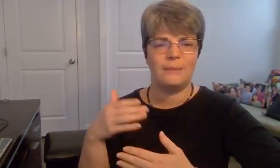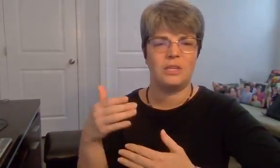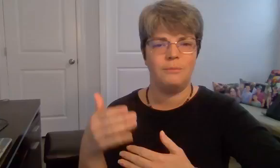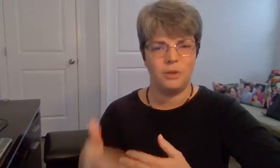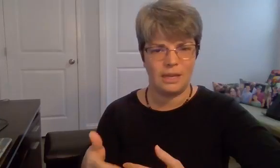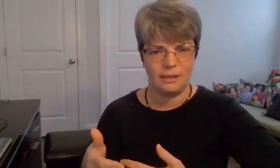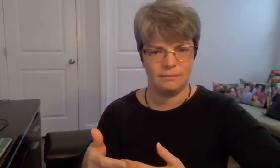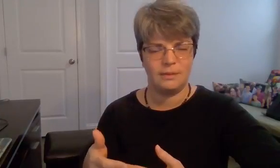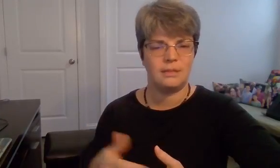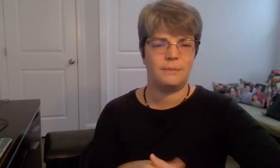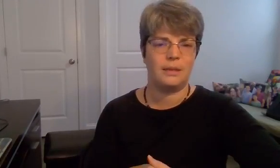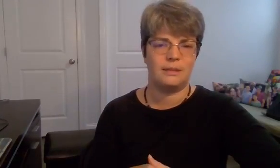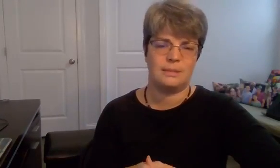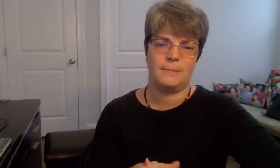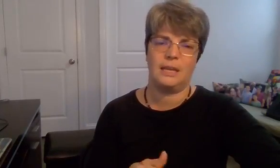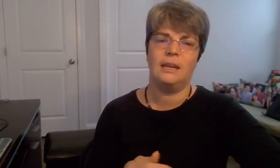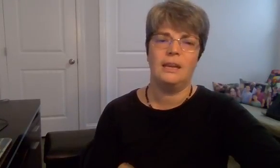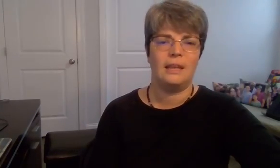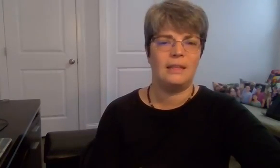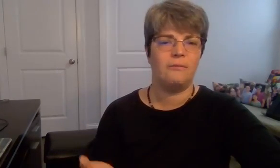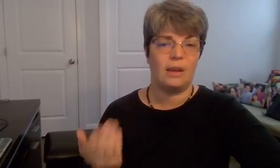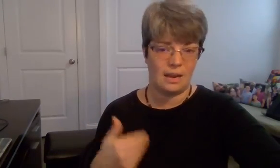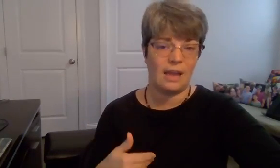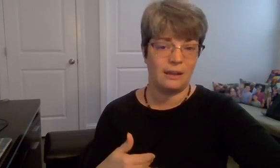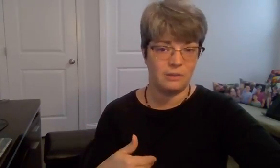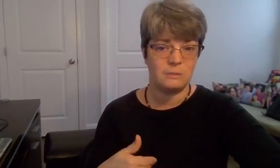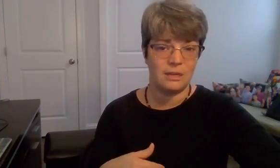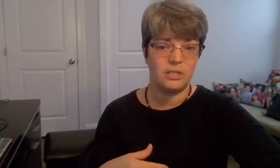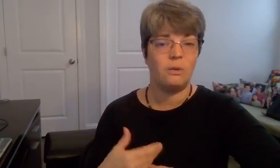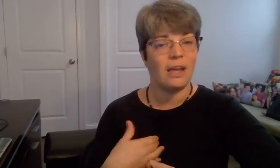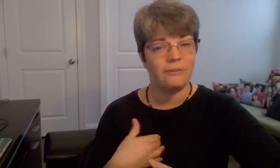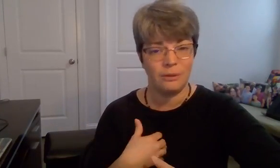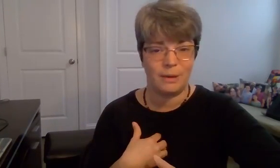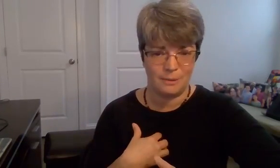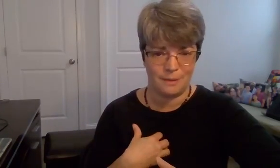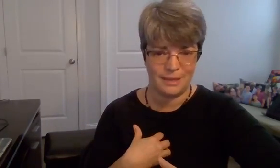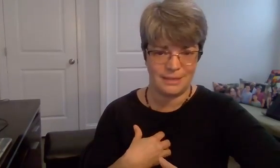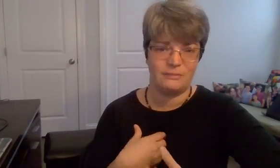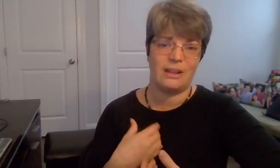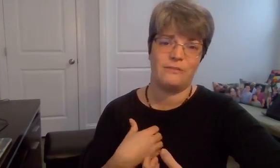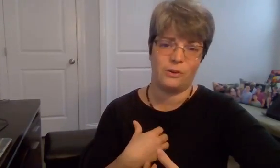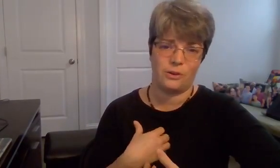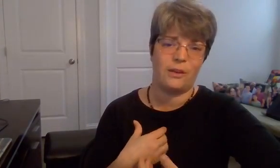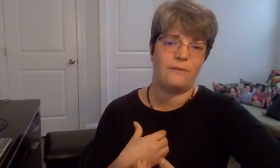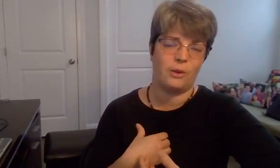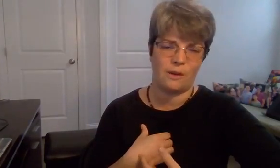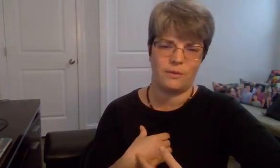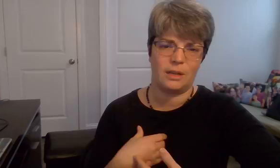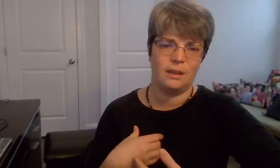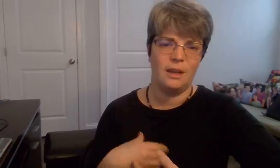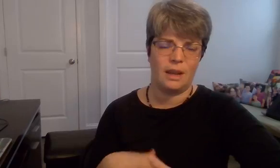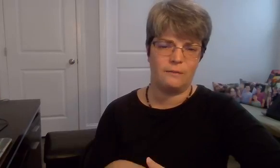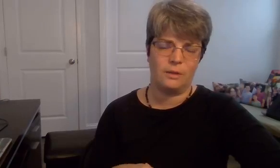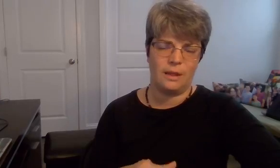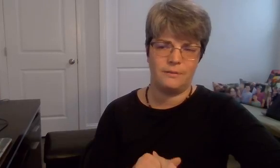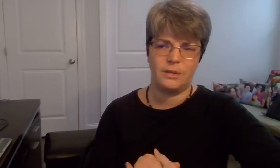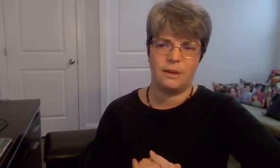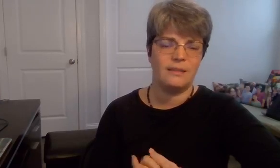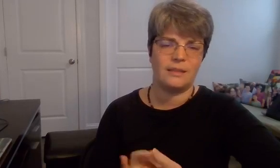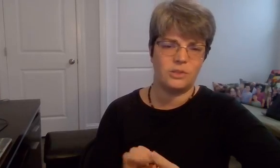to communicate something to somebody and I get responded to, I feel better about myself. I feel heard, I feel confident, I feel loved. So I think that's true